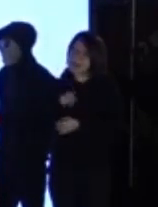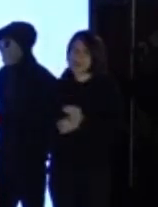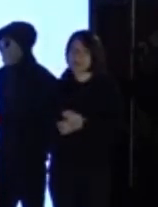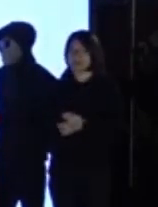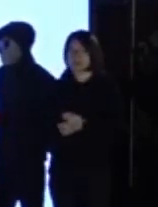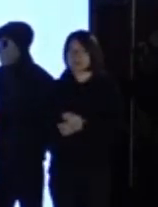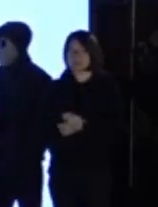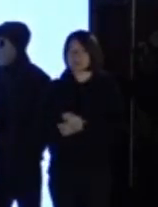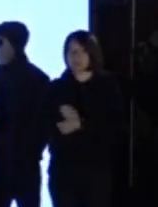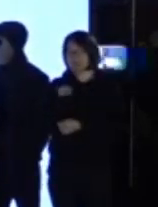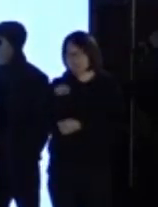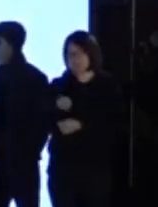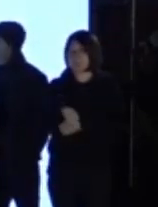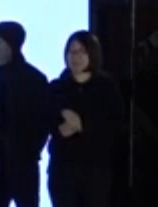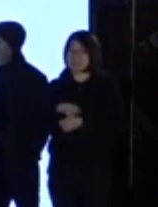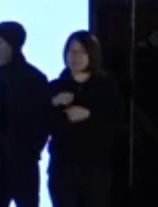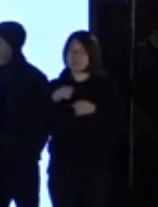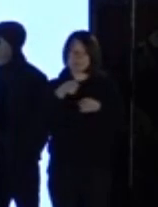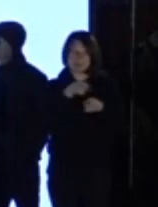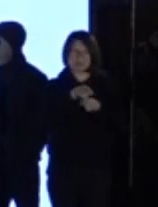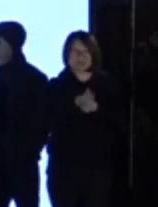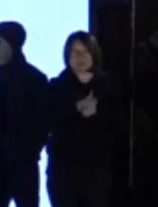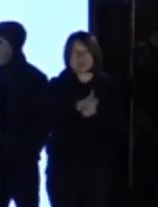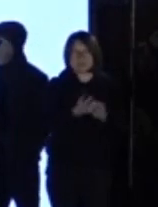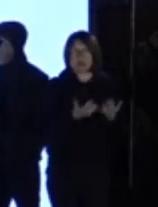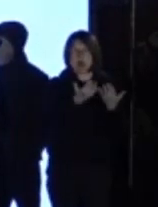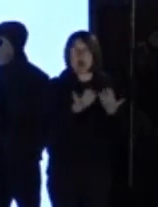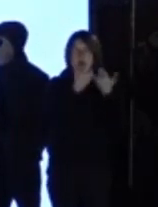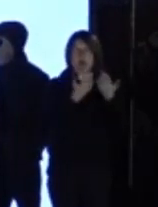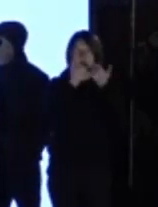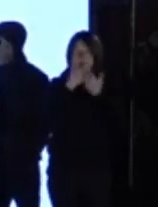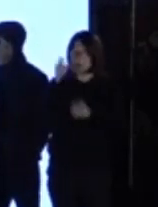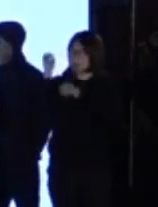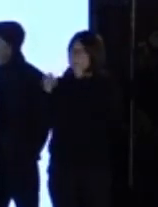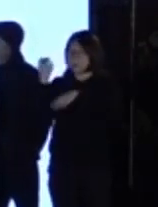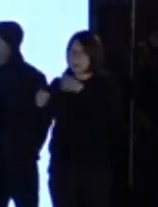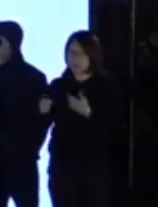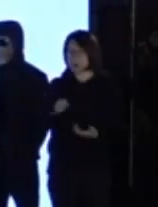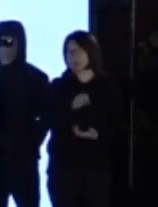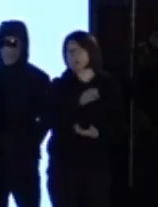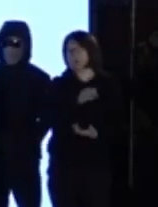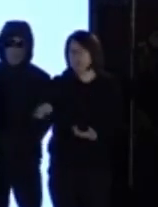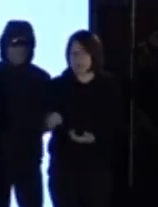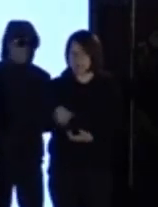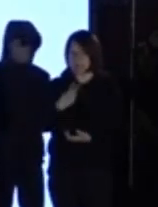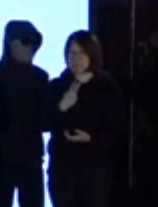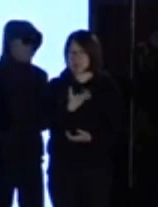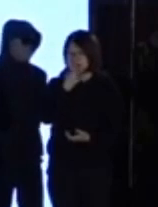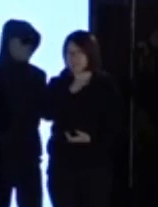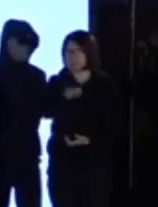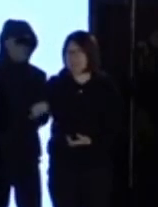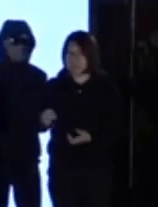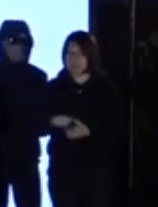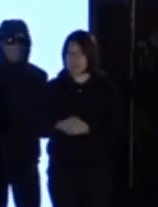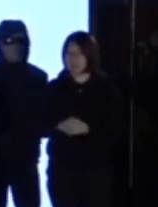family barbecue would emit more dioxin than tear gas fired by the police force. Such absurdity not only insults the